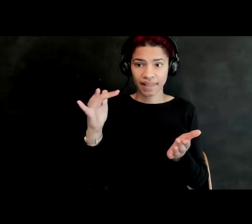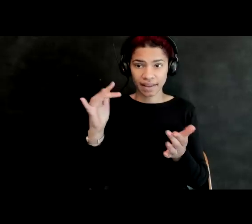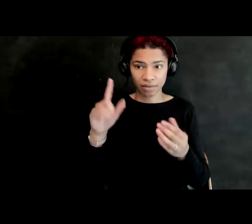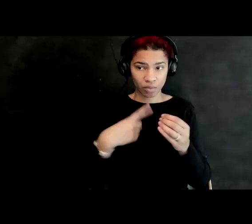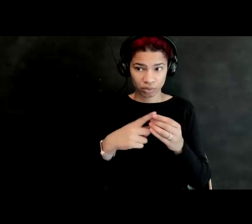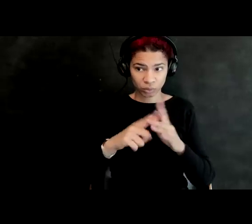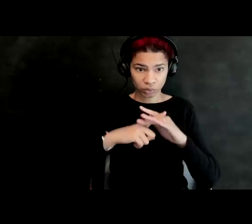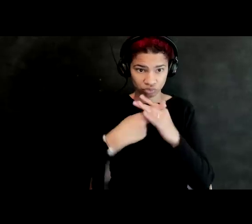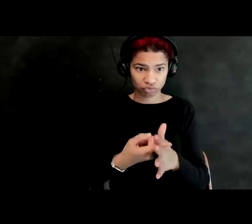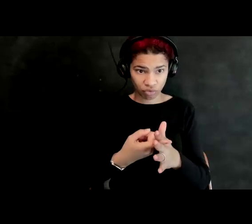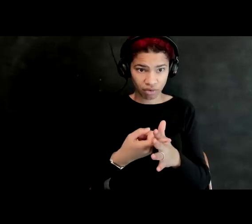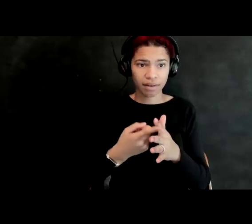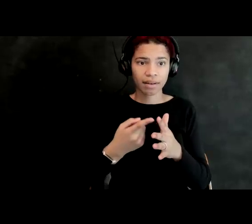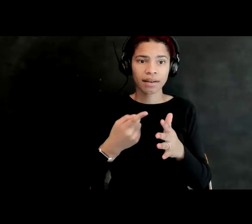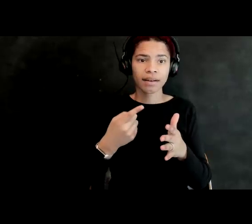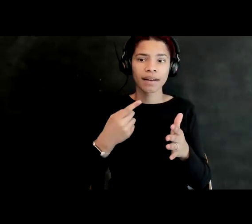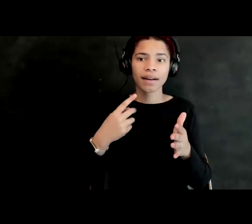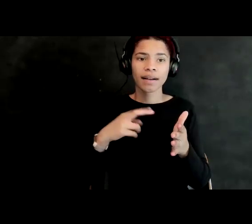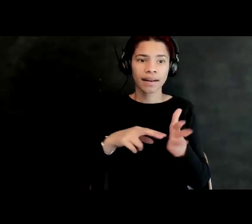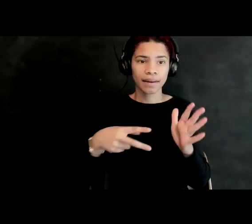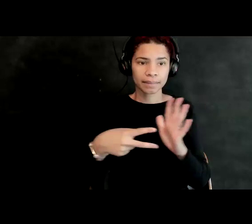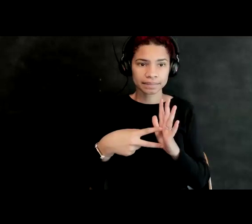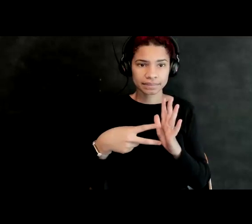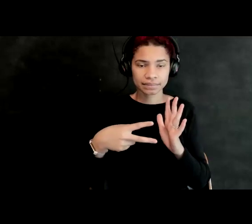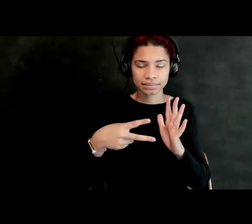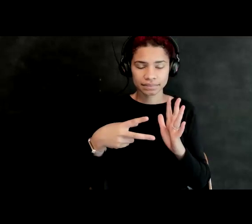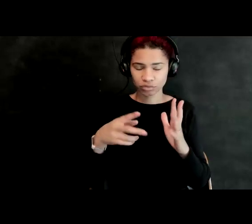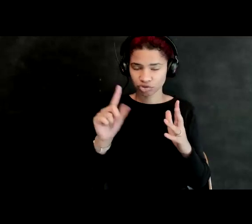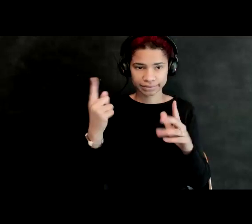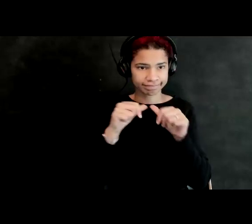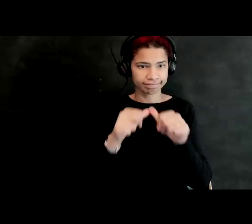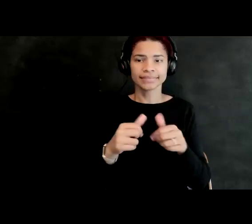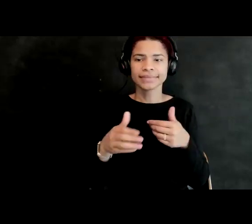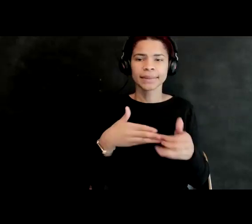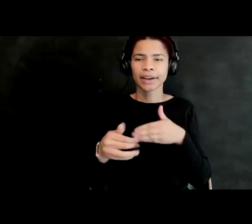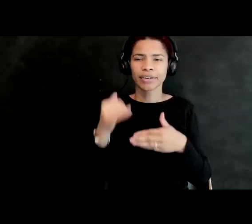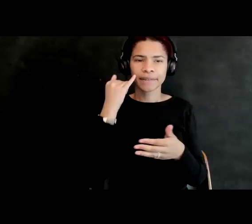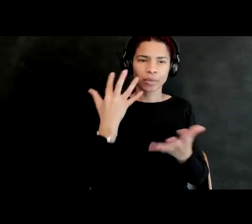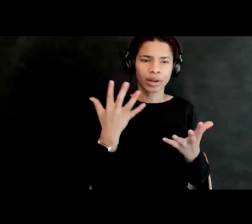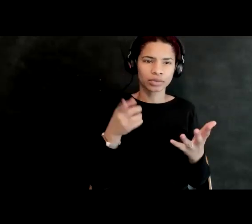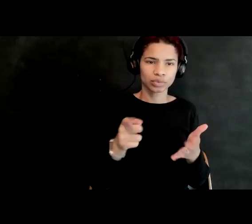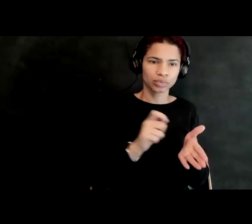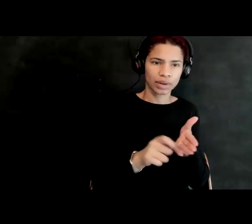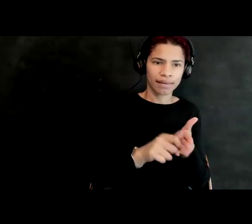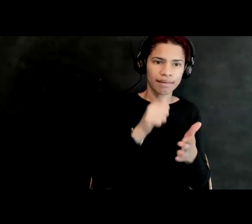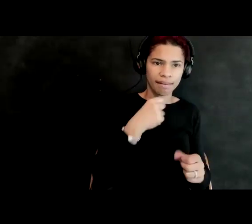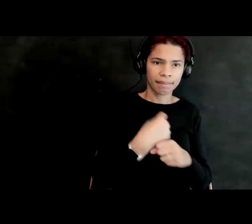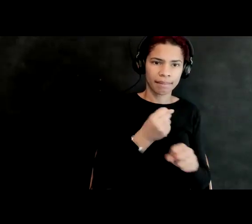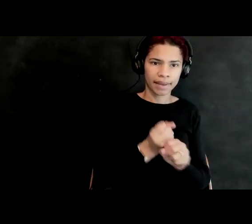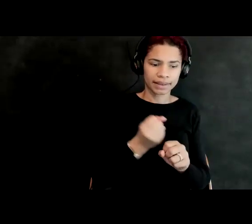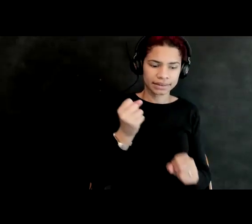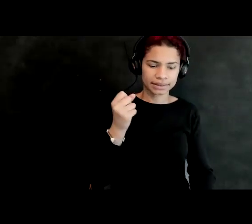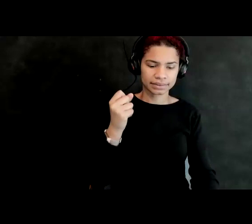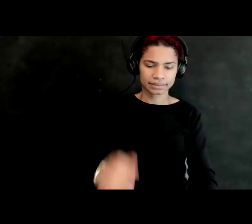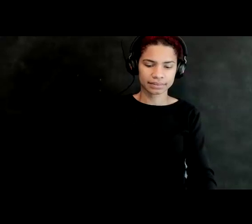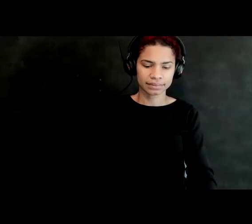get going, you're okay, right? It's just keep going, even if some of what you're writing doesn't necessarily make sense or it doesn't connect, just to